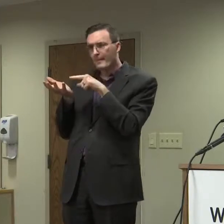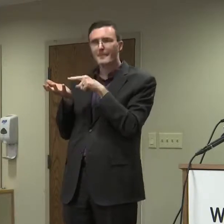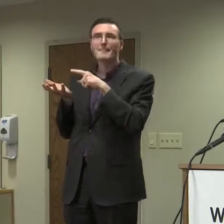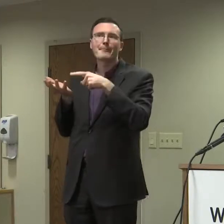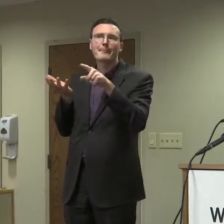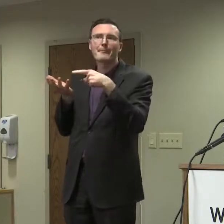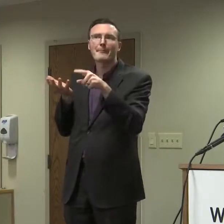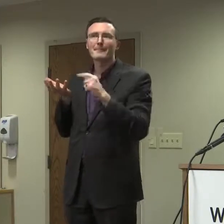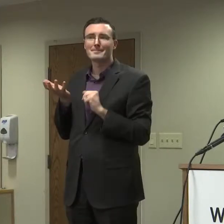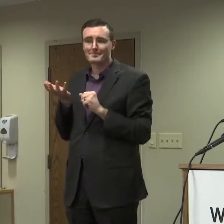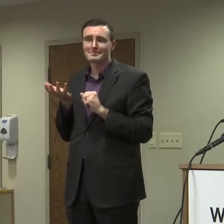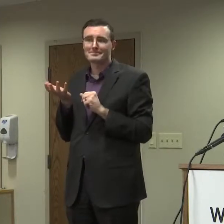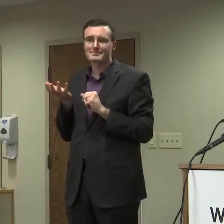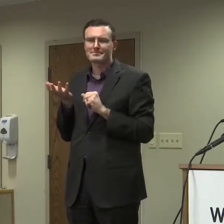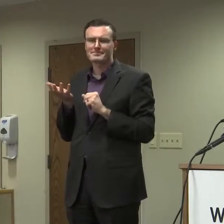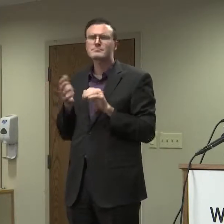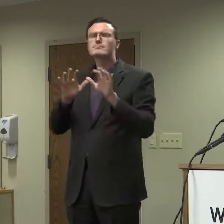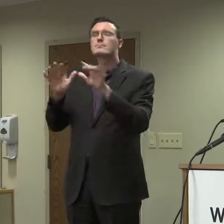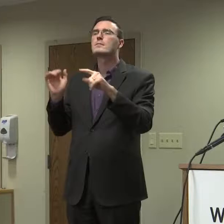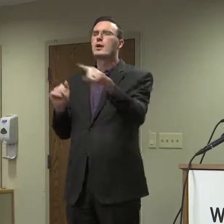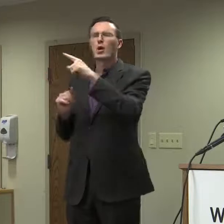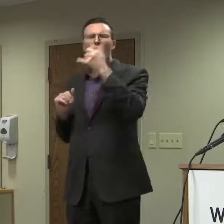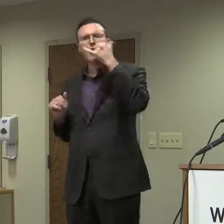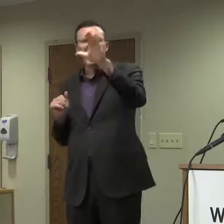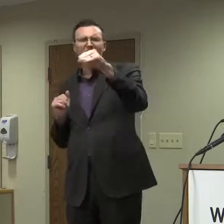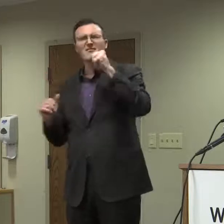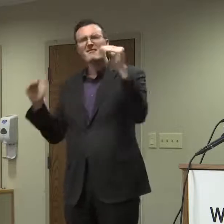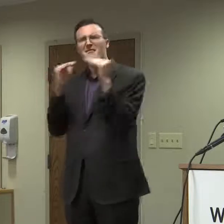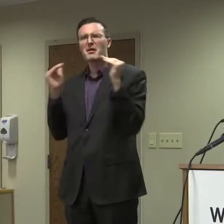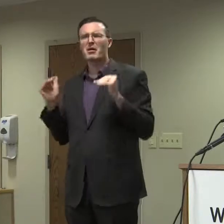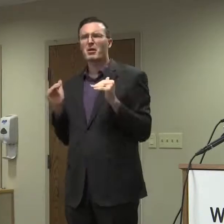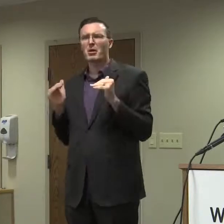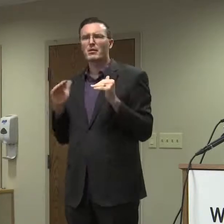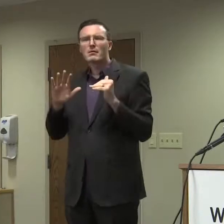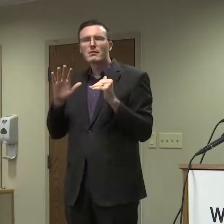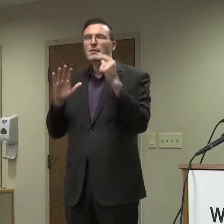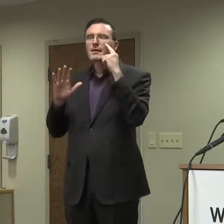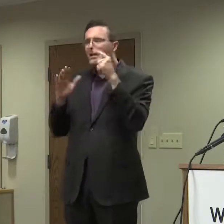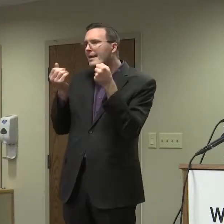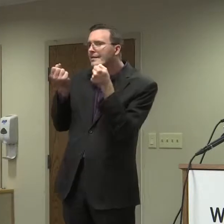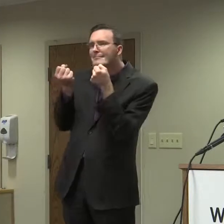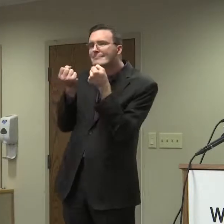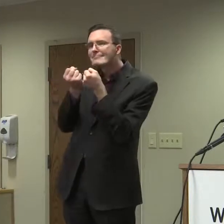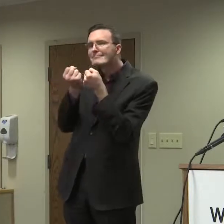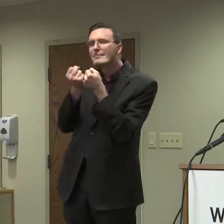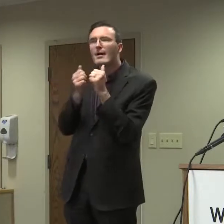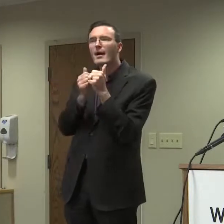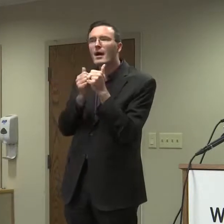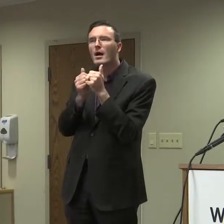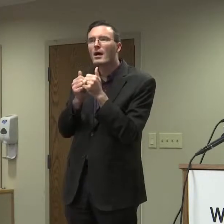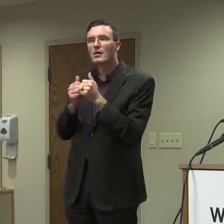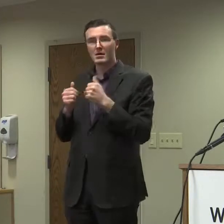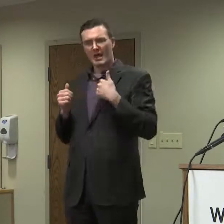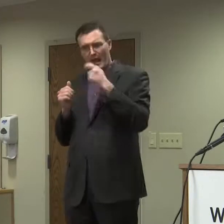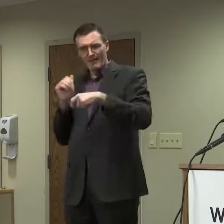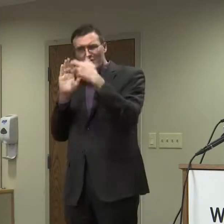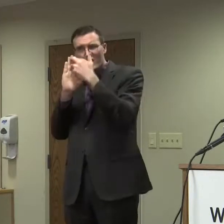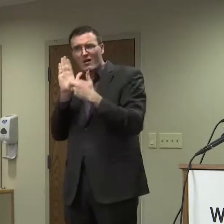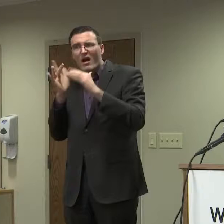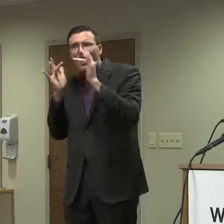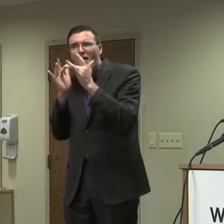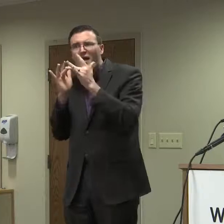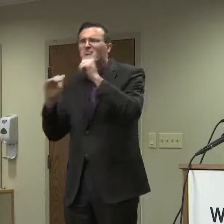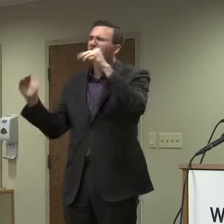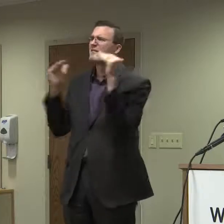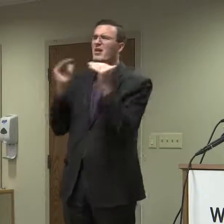support vaccination efforts. Instead of saying it's unfair, you have to register online, help a neighbor register on the